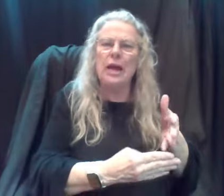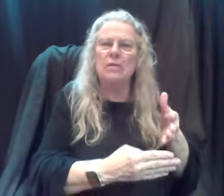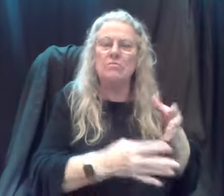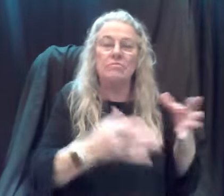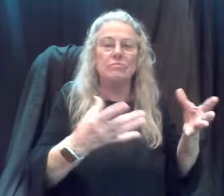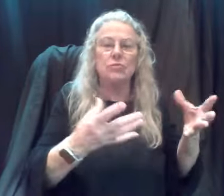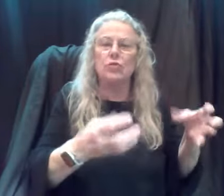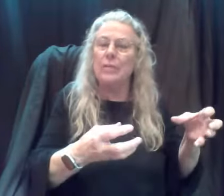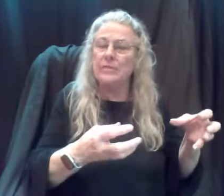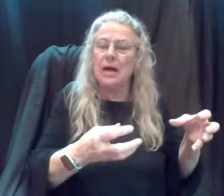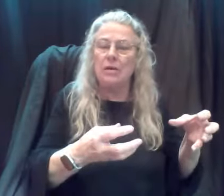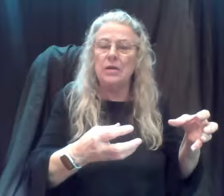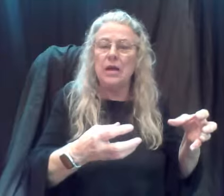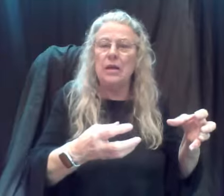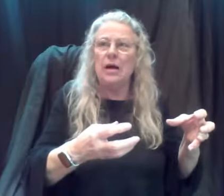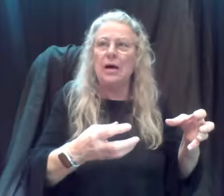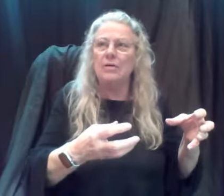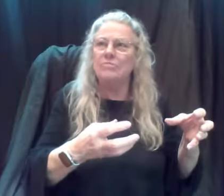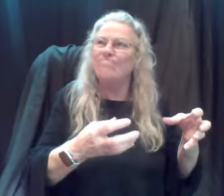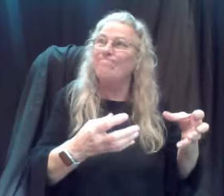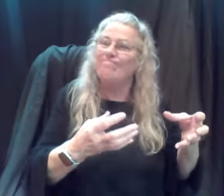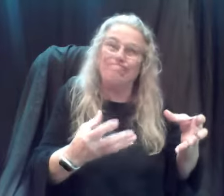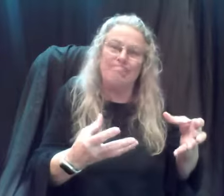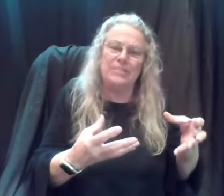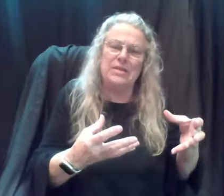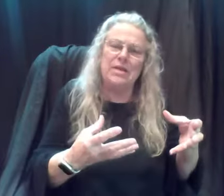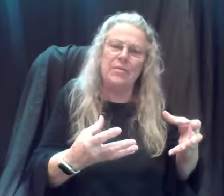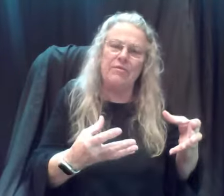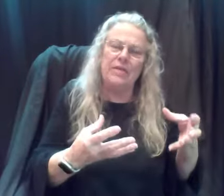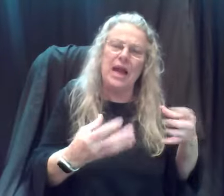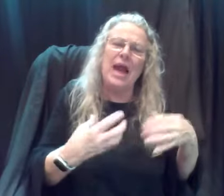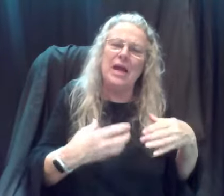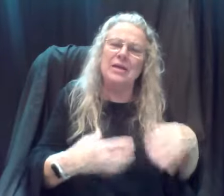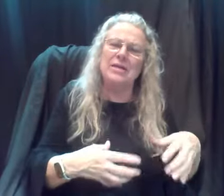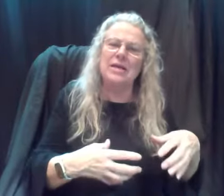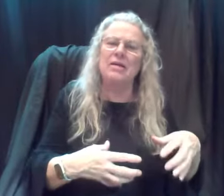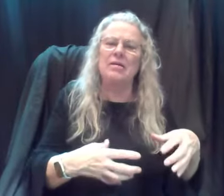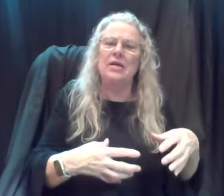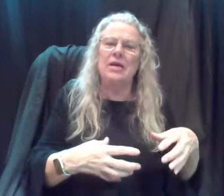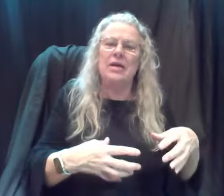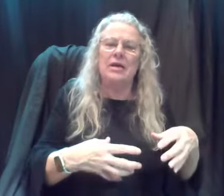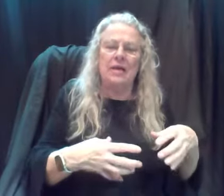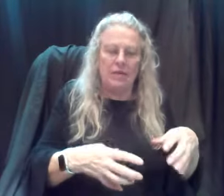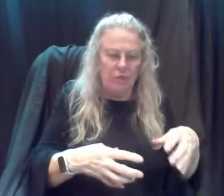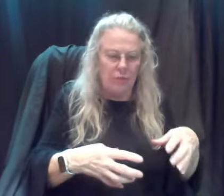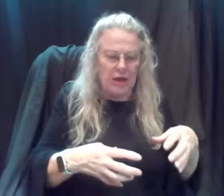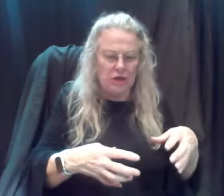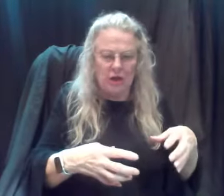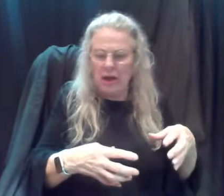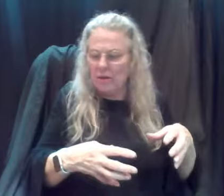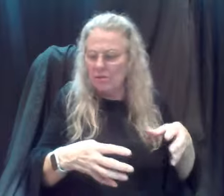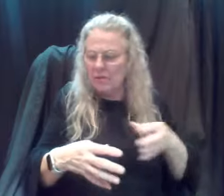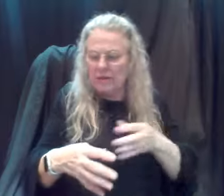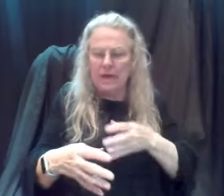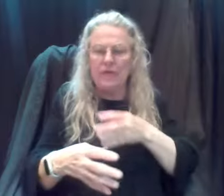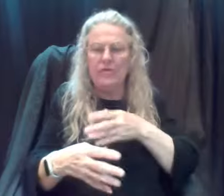drops out some of the ASL information. And even though